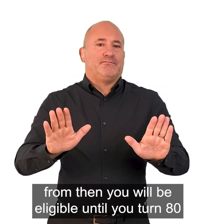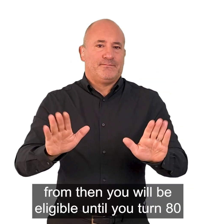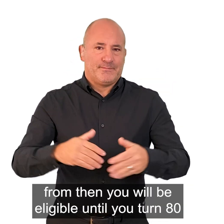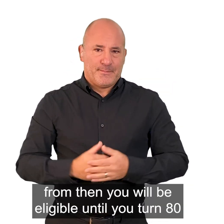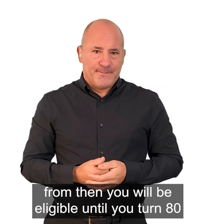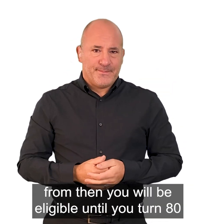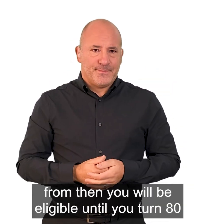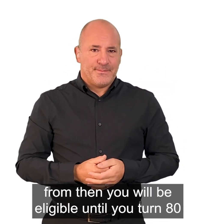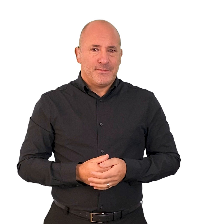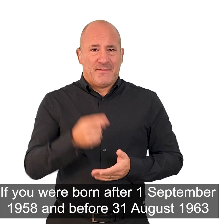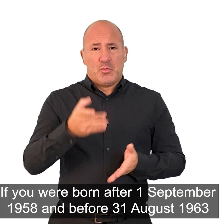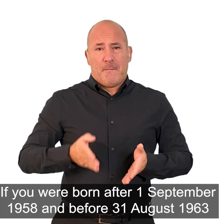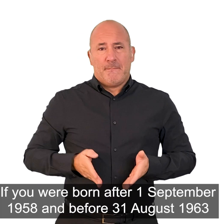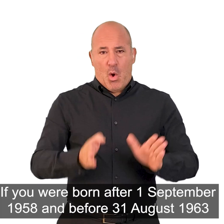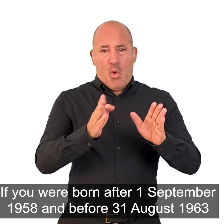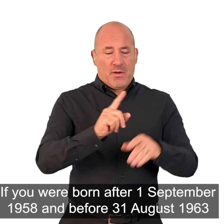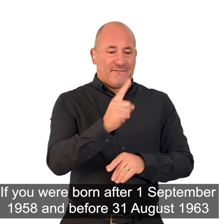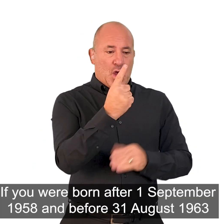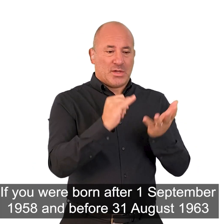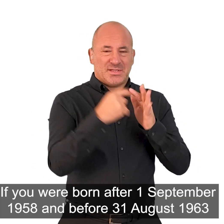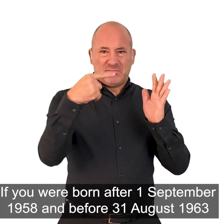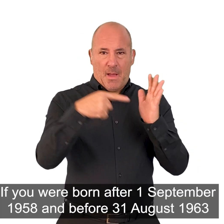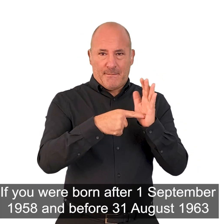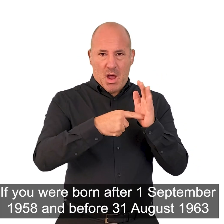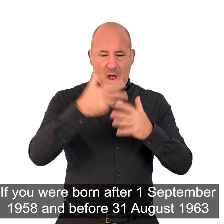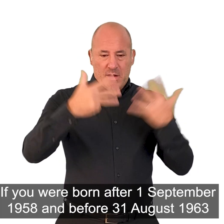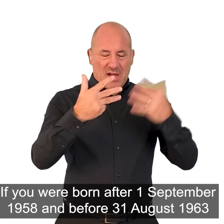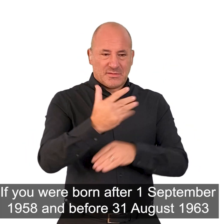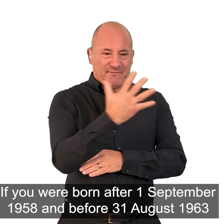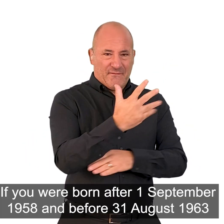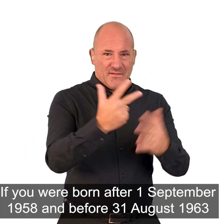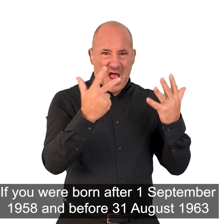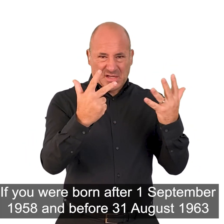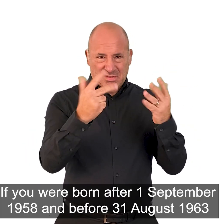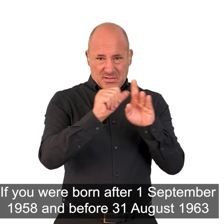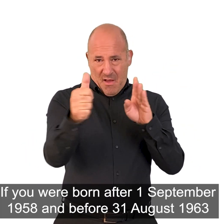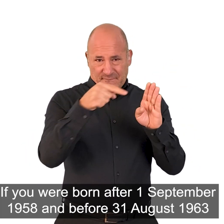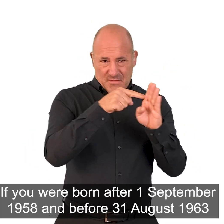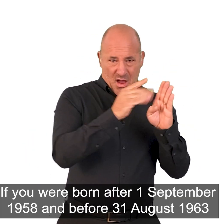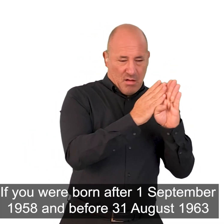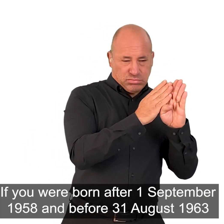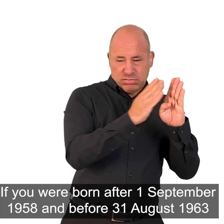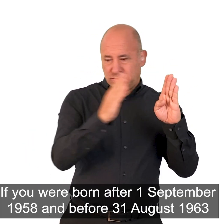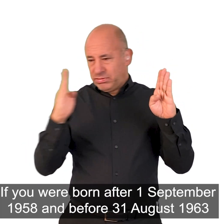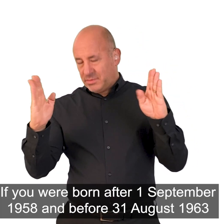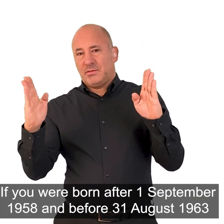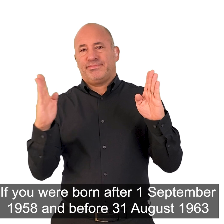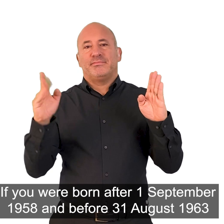80. If you were born after the 1st of September 1958 and before the 31st of